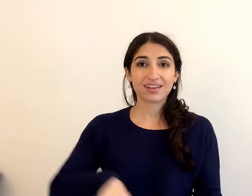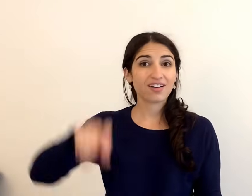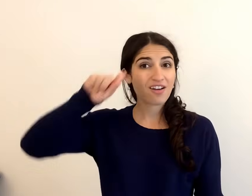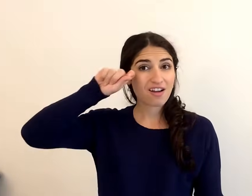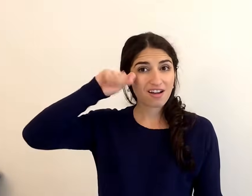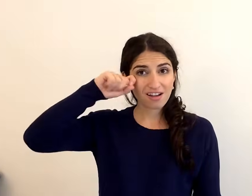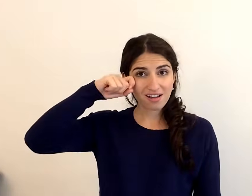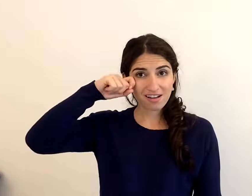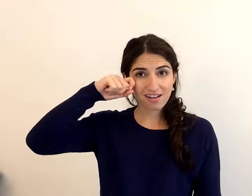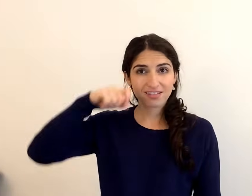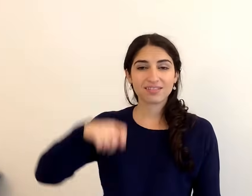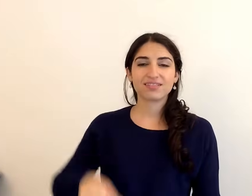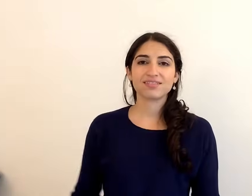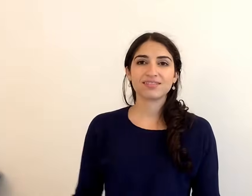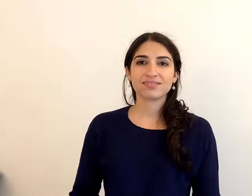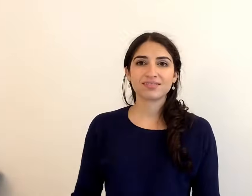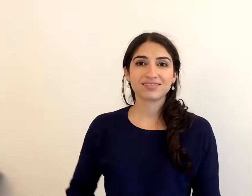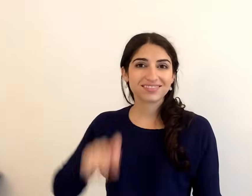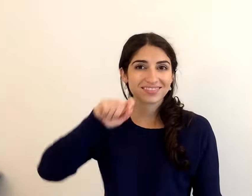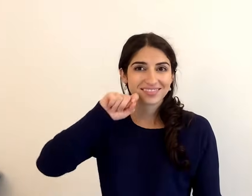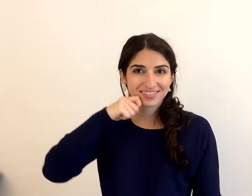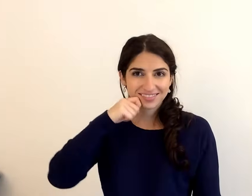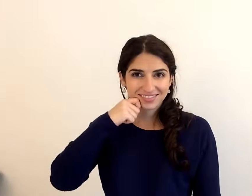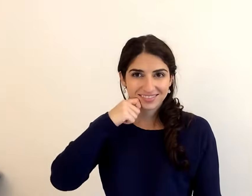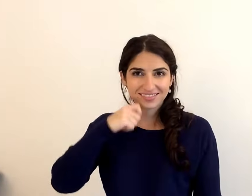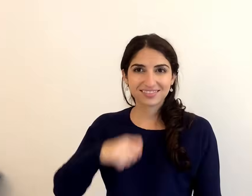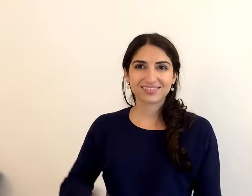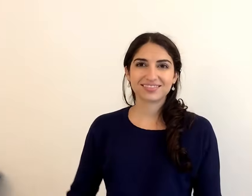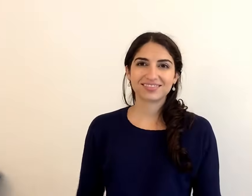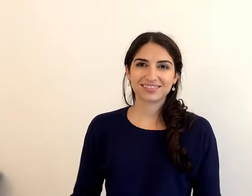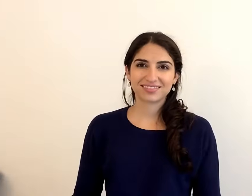Again, onion, apple.